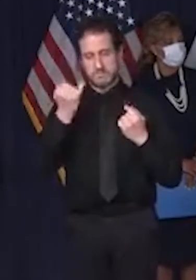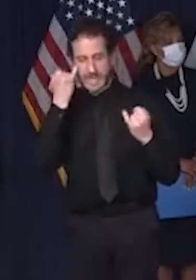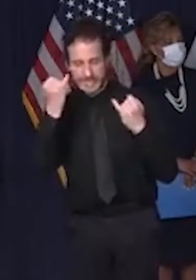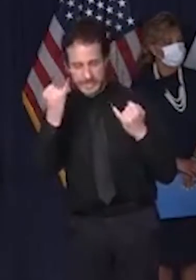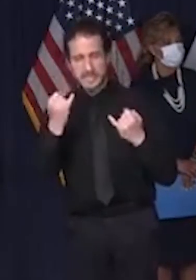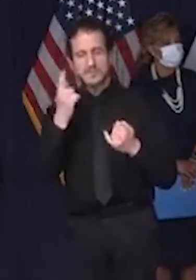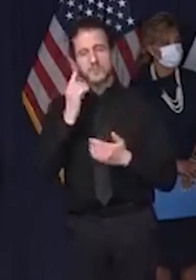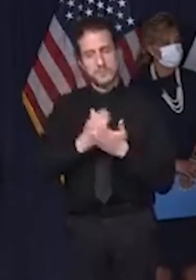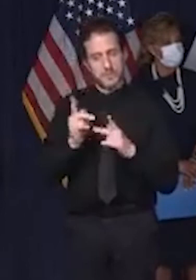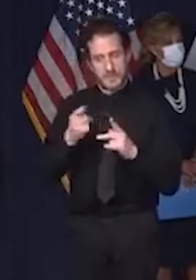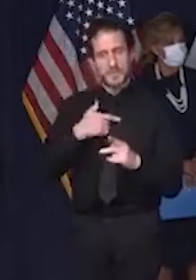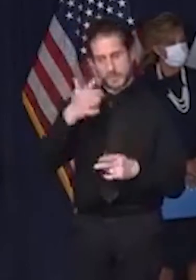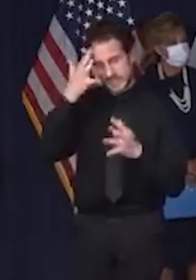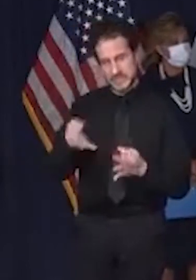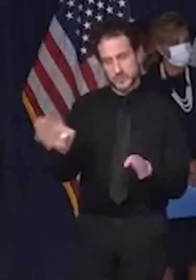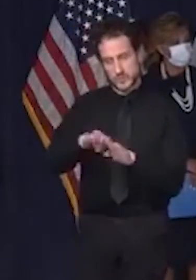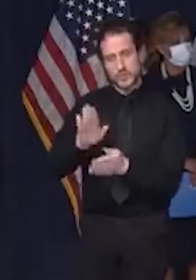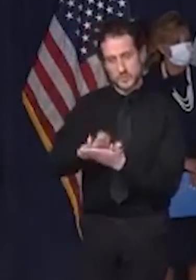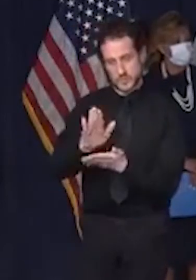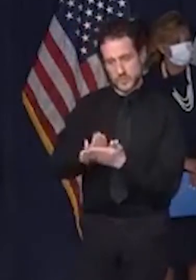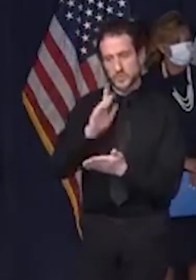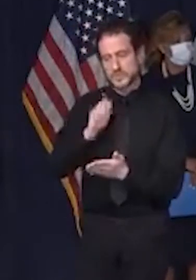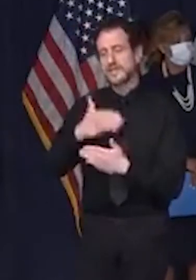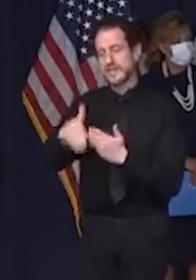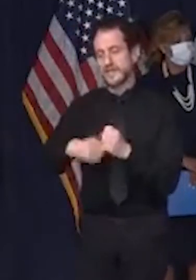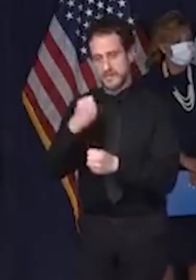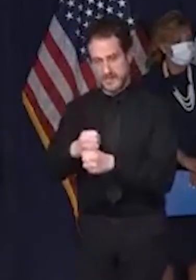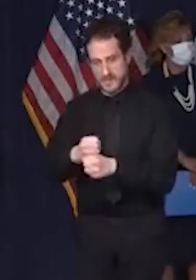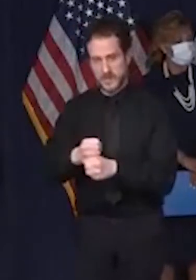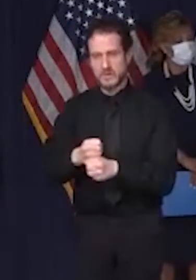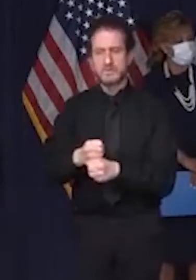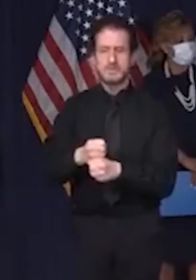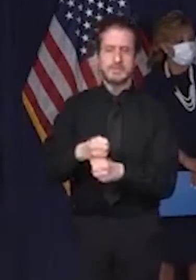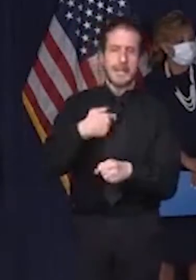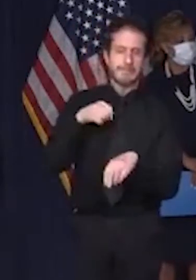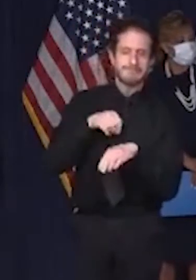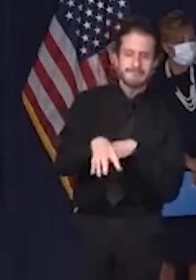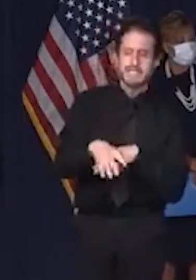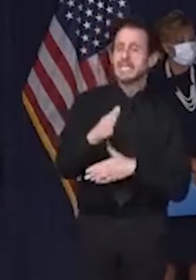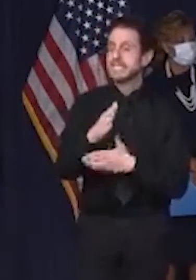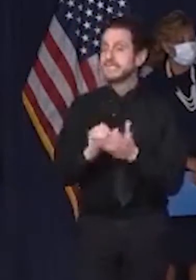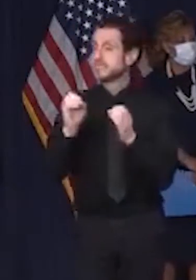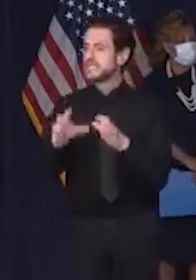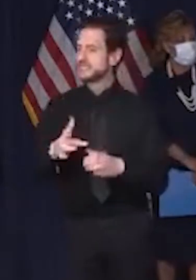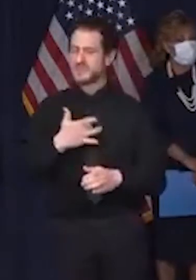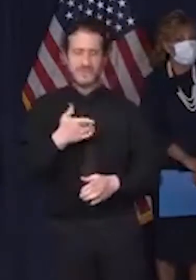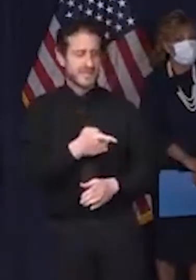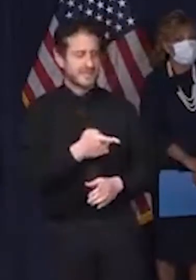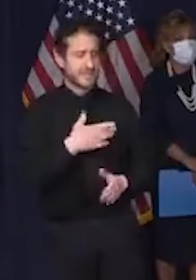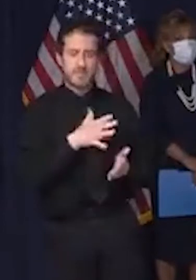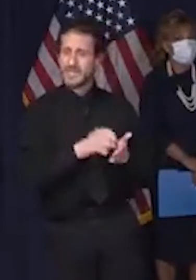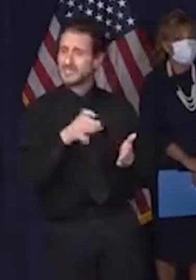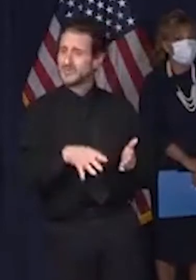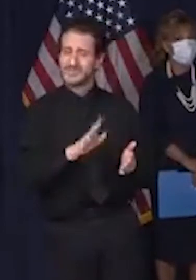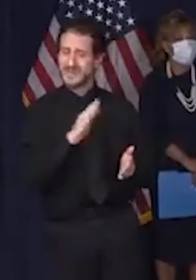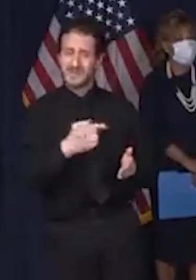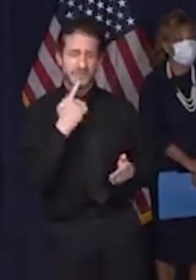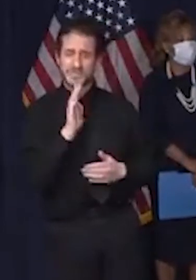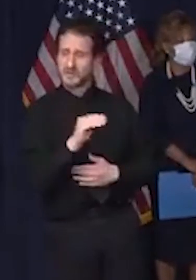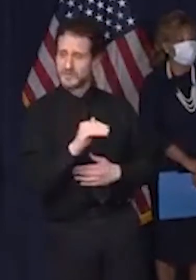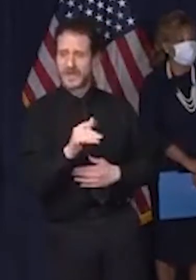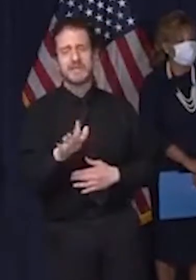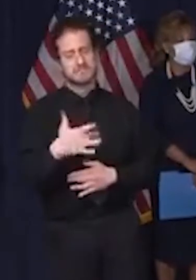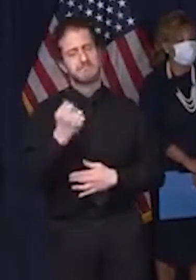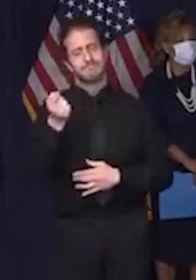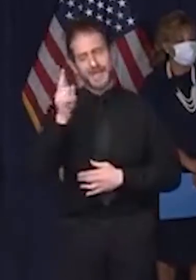decision. To the teachers who feel like they didn't get to say a proper goodbye to their students, my heart is with